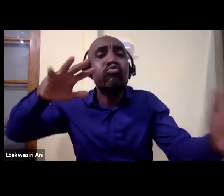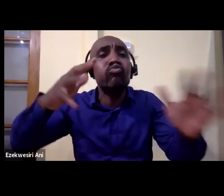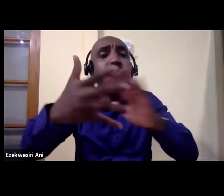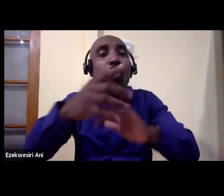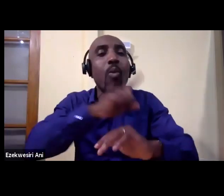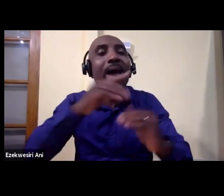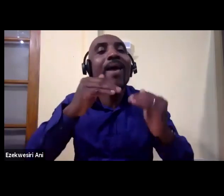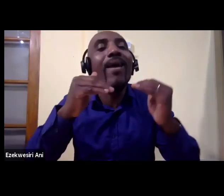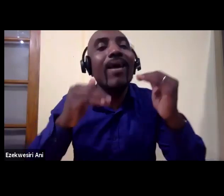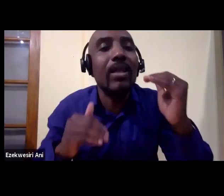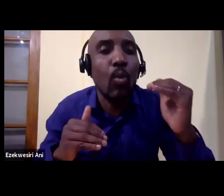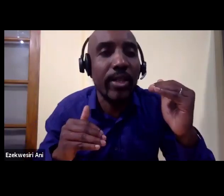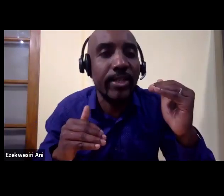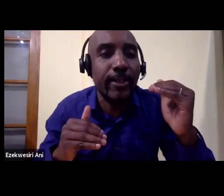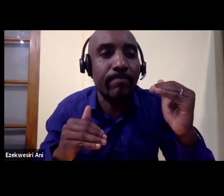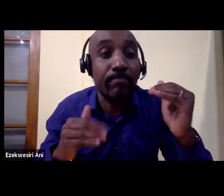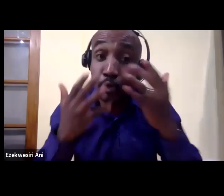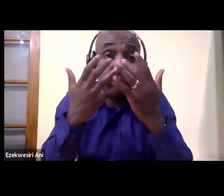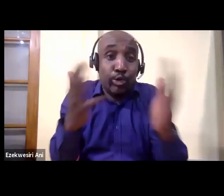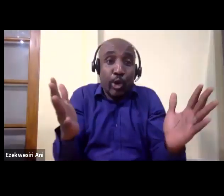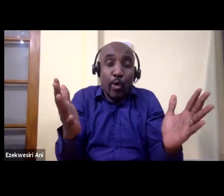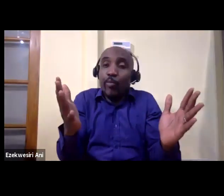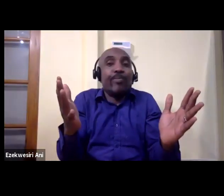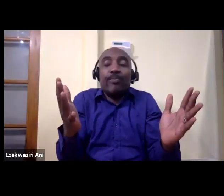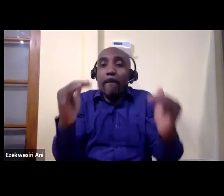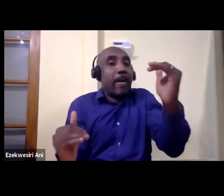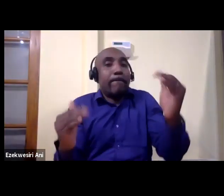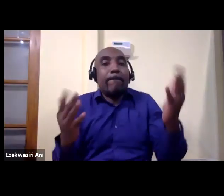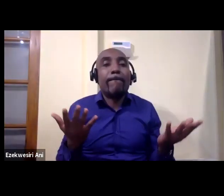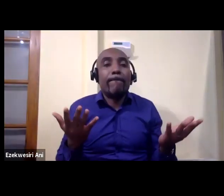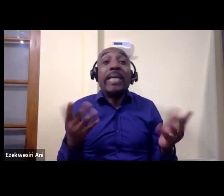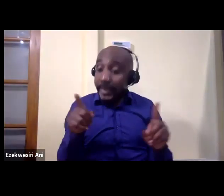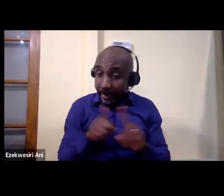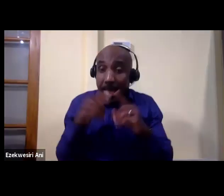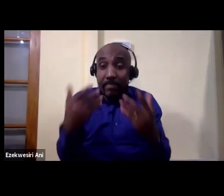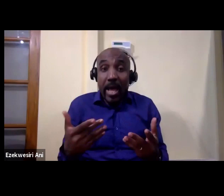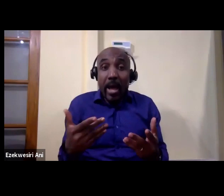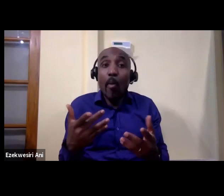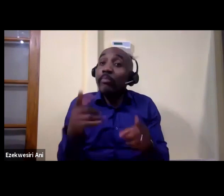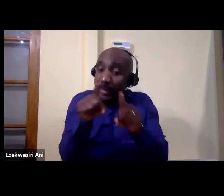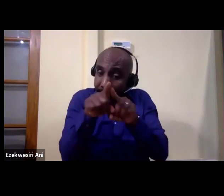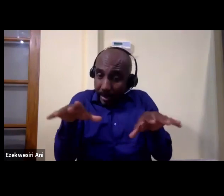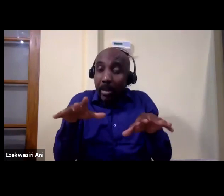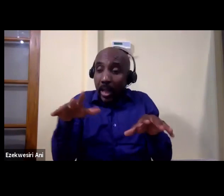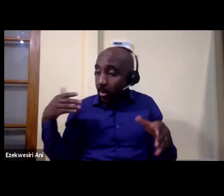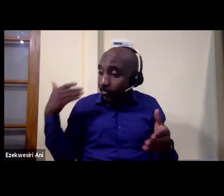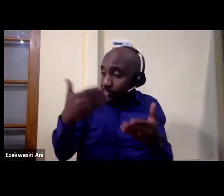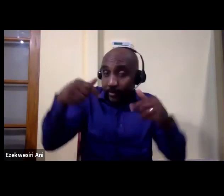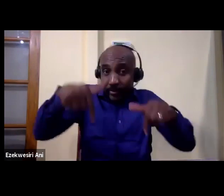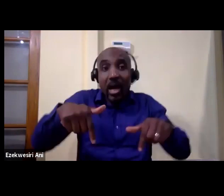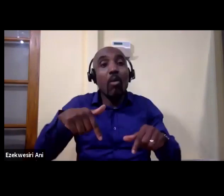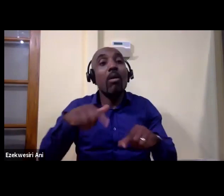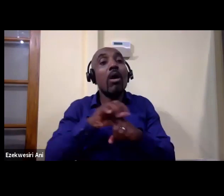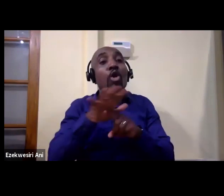inequality. And this is what we're seeing with the coronavirus, I think, that it is laying